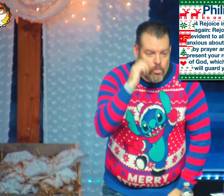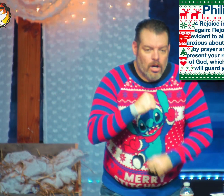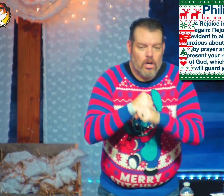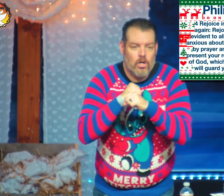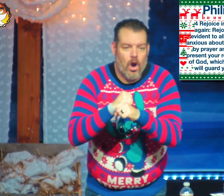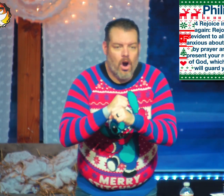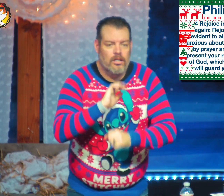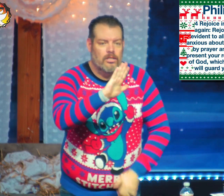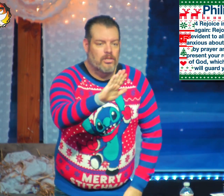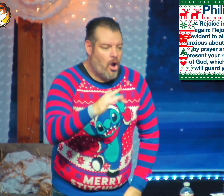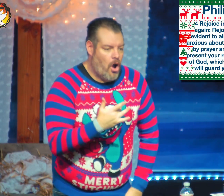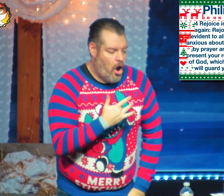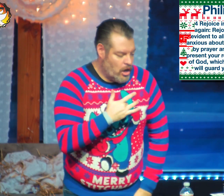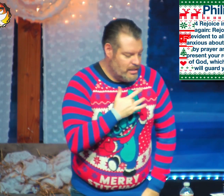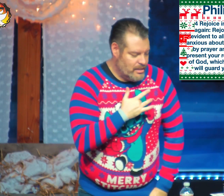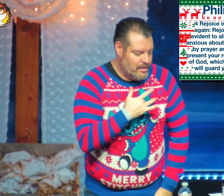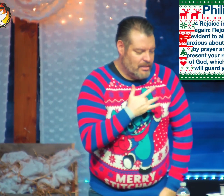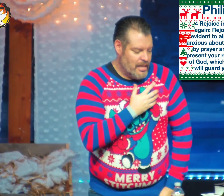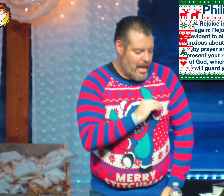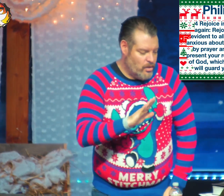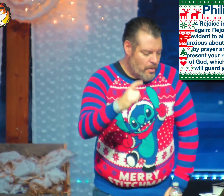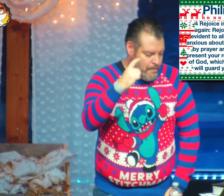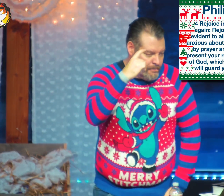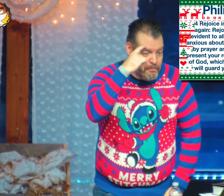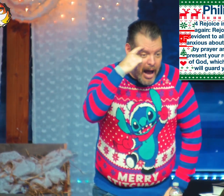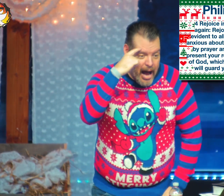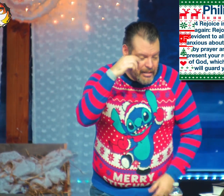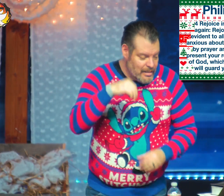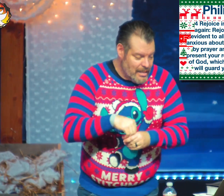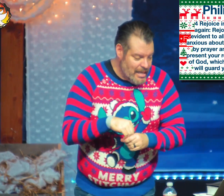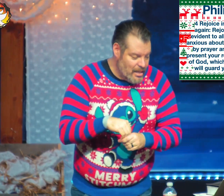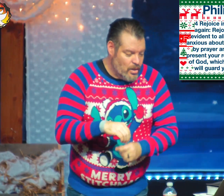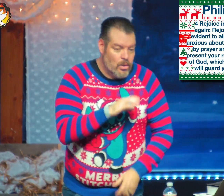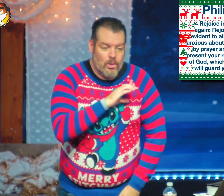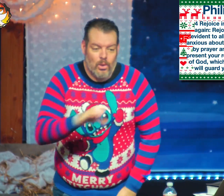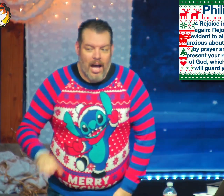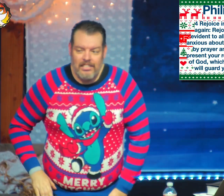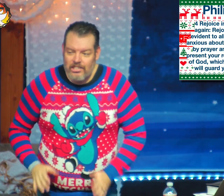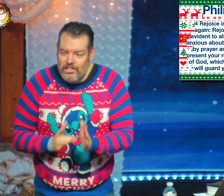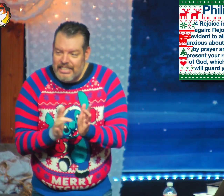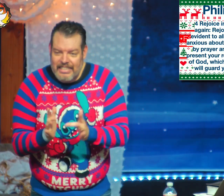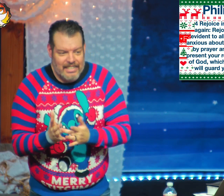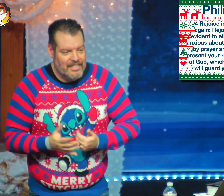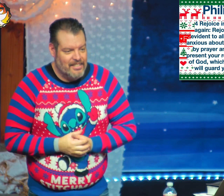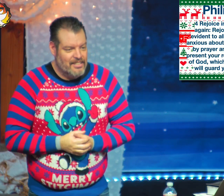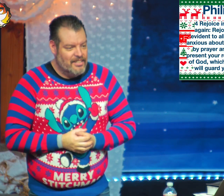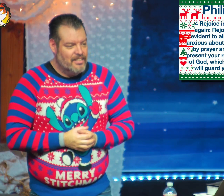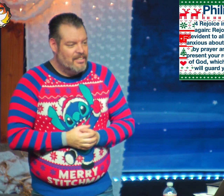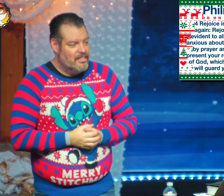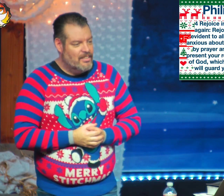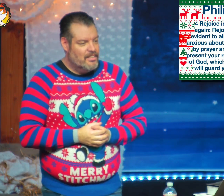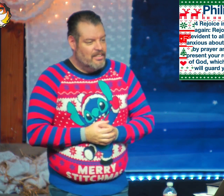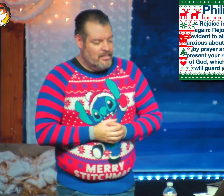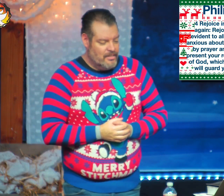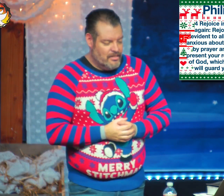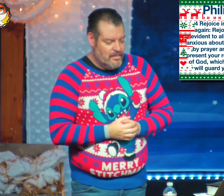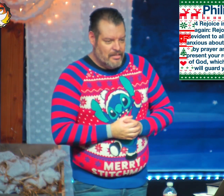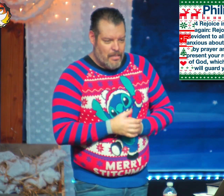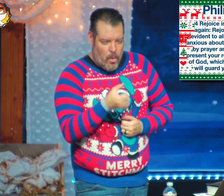do? By prayer and petition, with thanksgiving, present your requests to